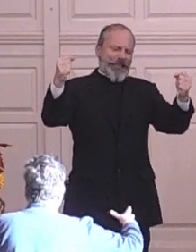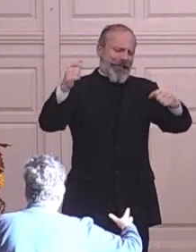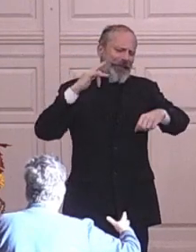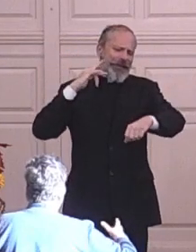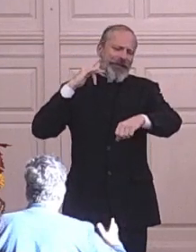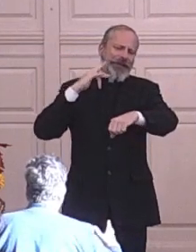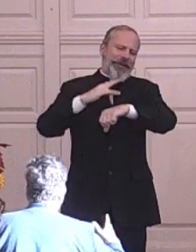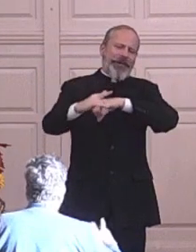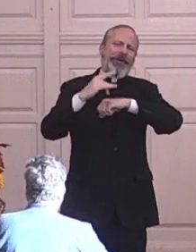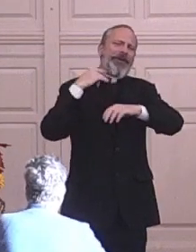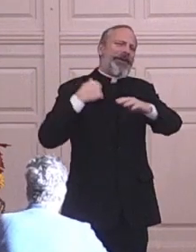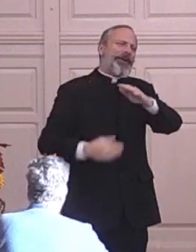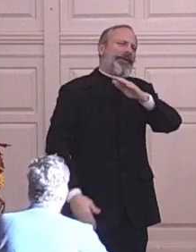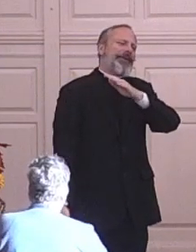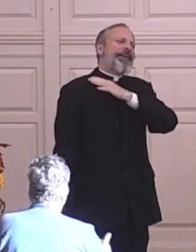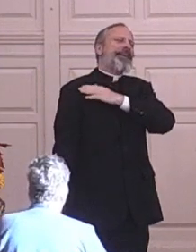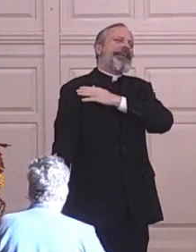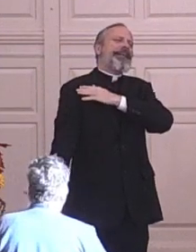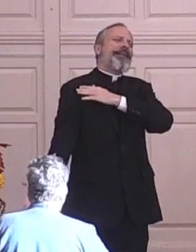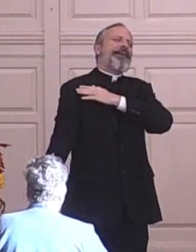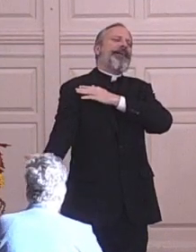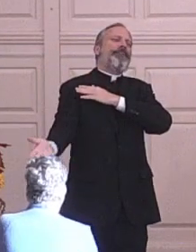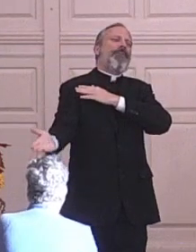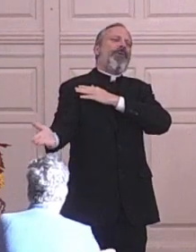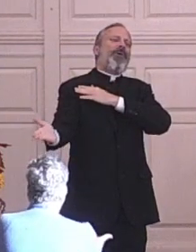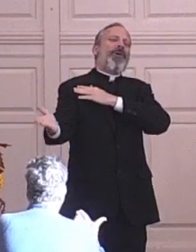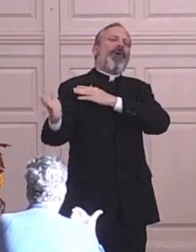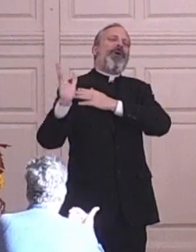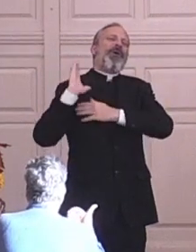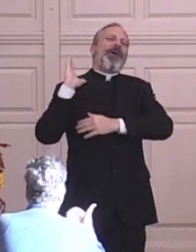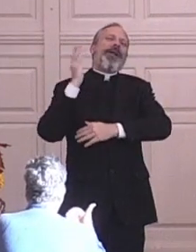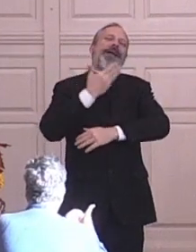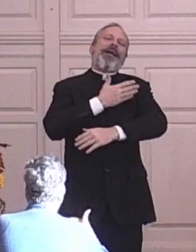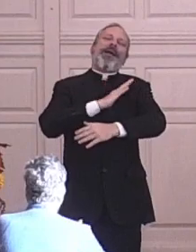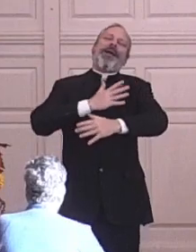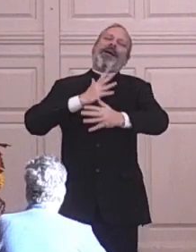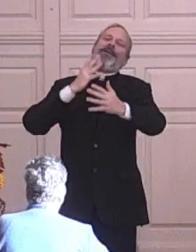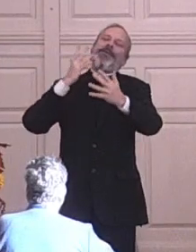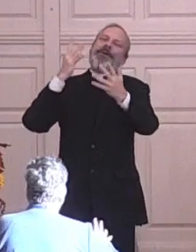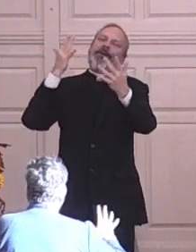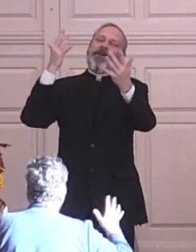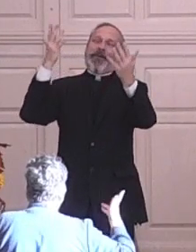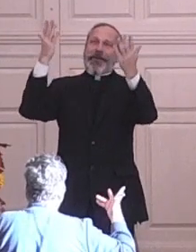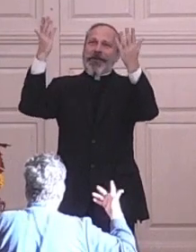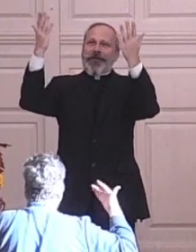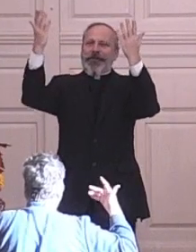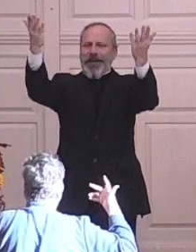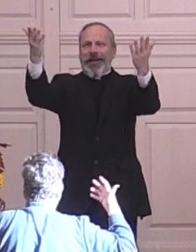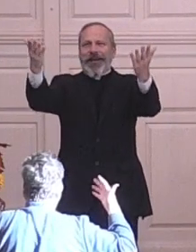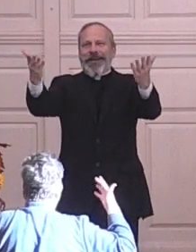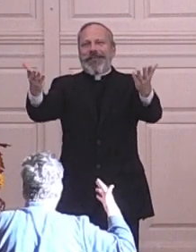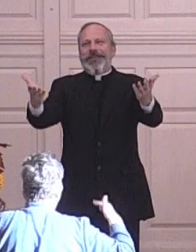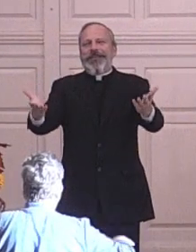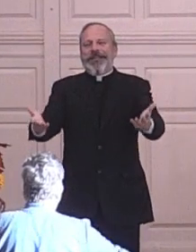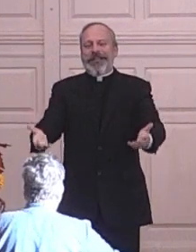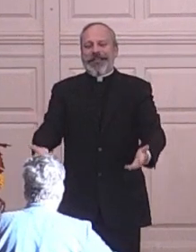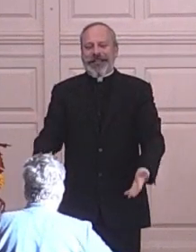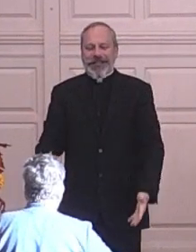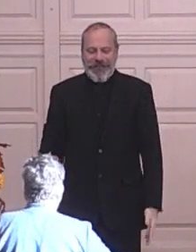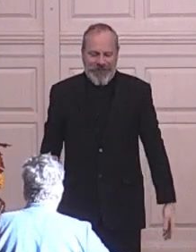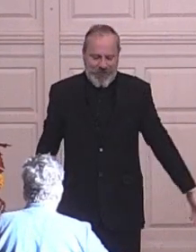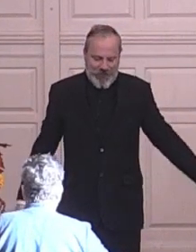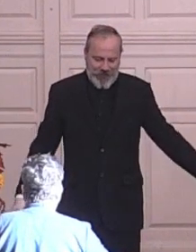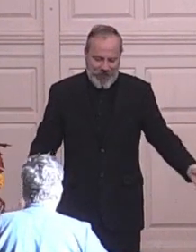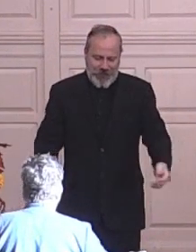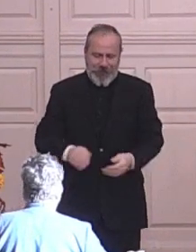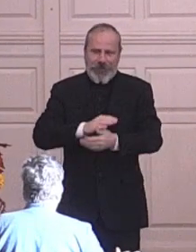Almighty, early in the morning our song shall rise to thee.